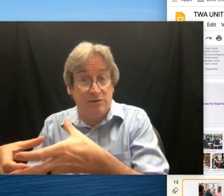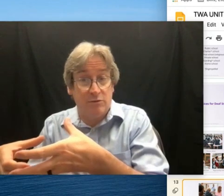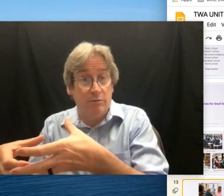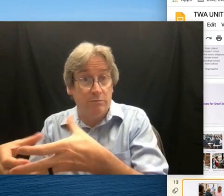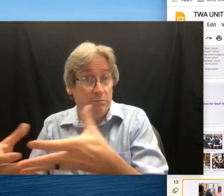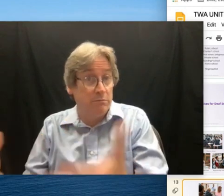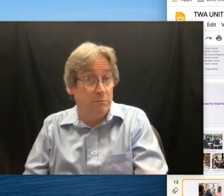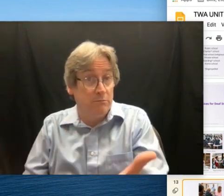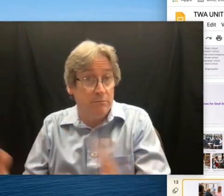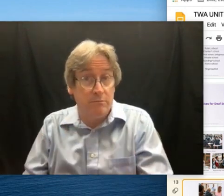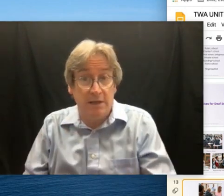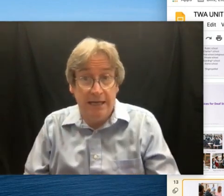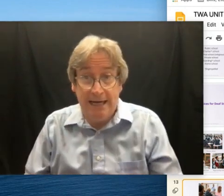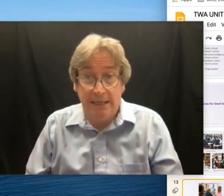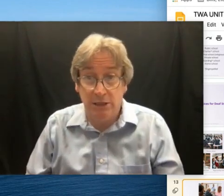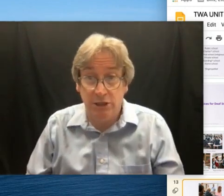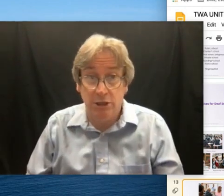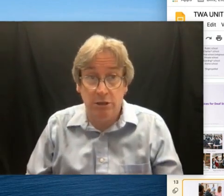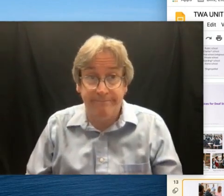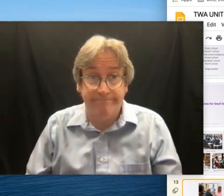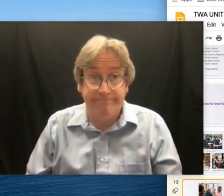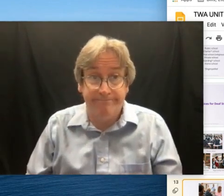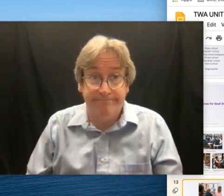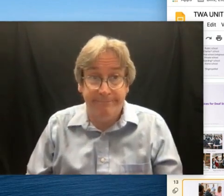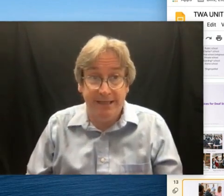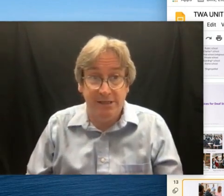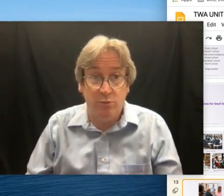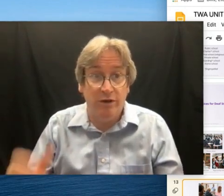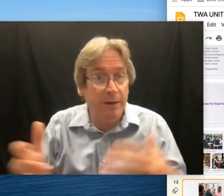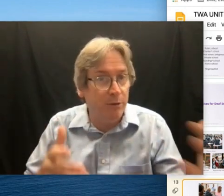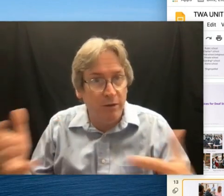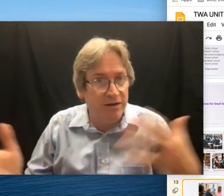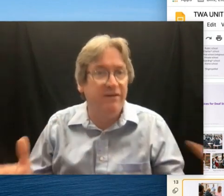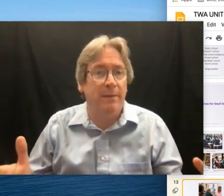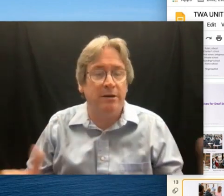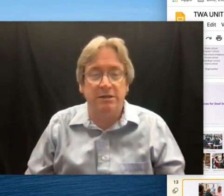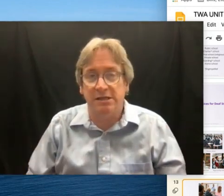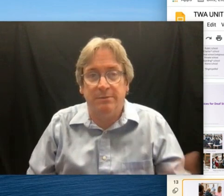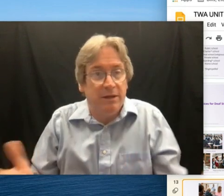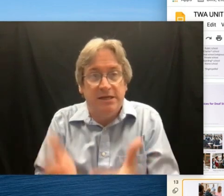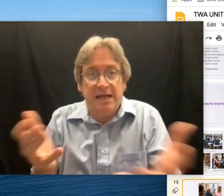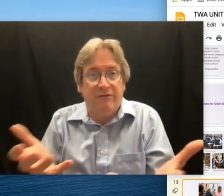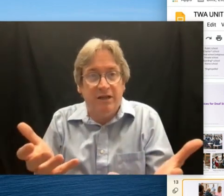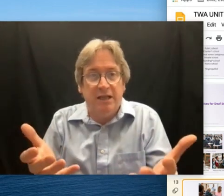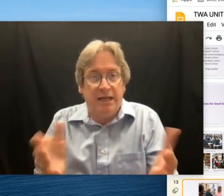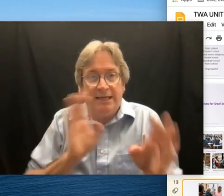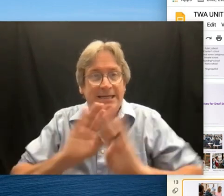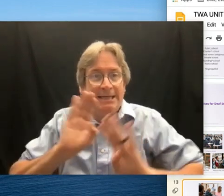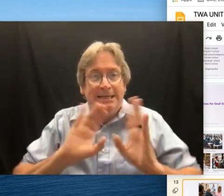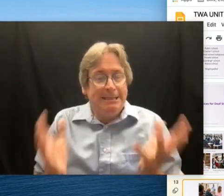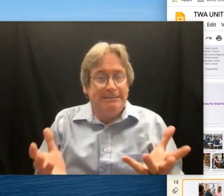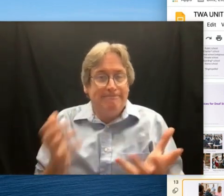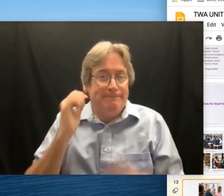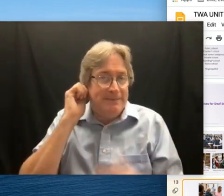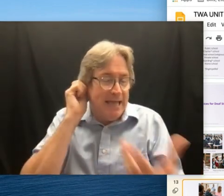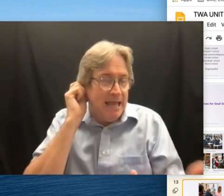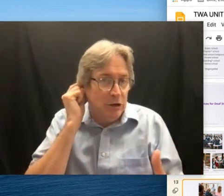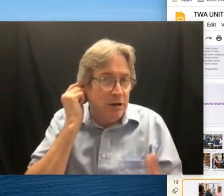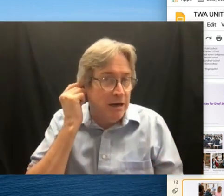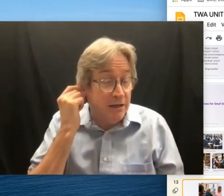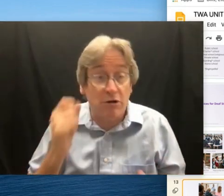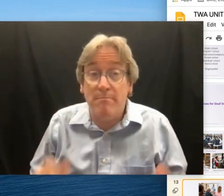self-contained classroom and is with people with developmental disabilities and feeling like